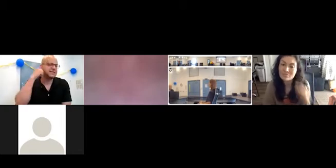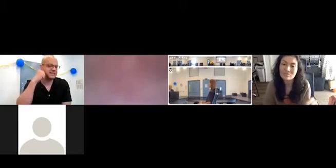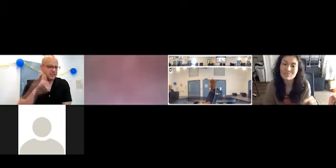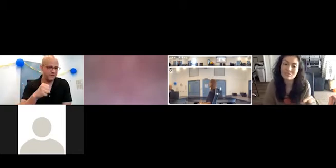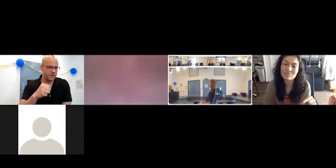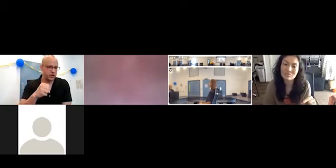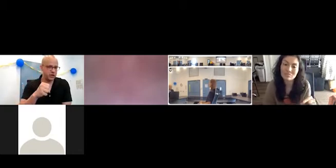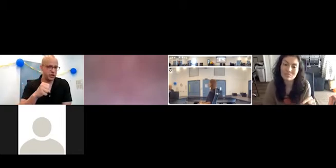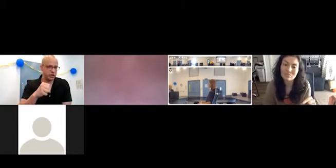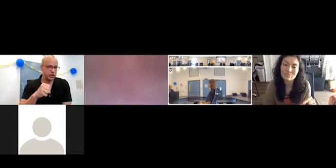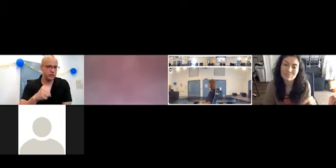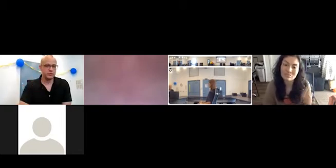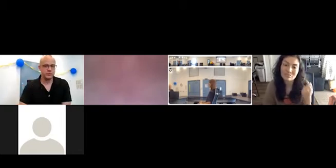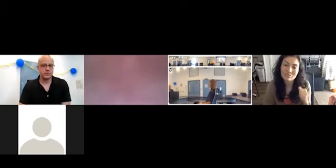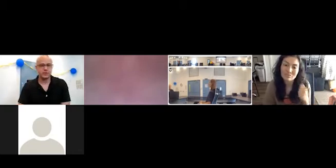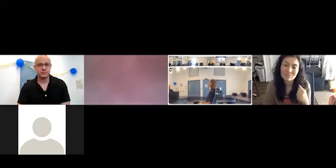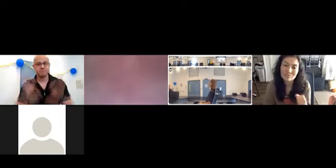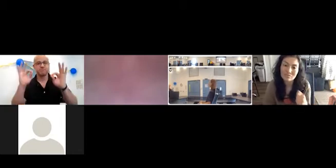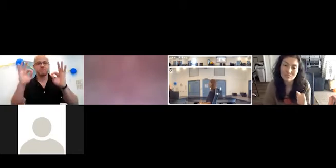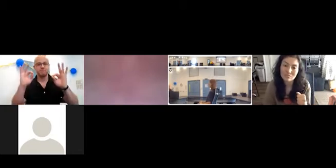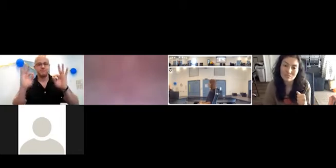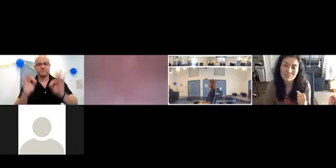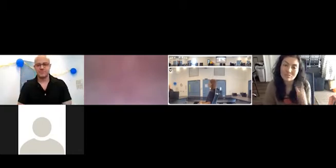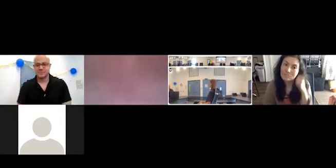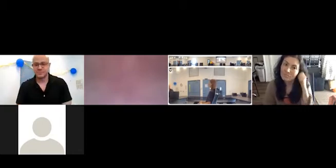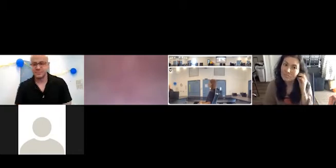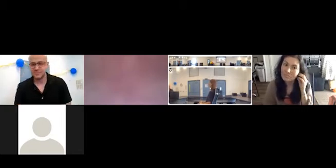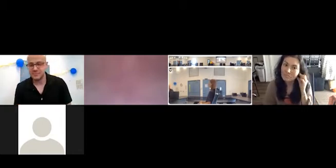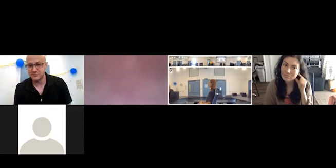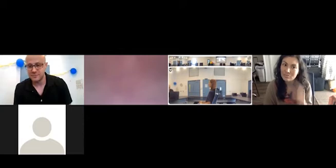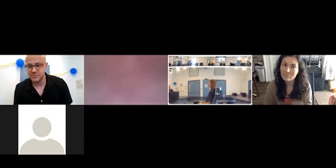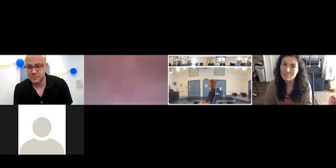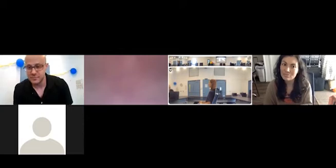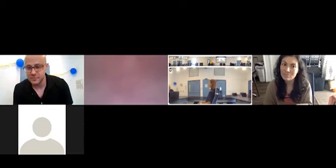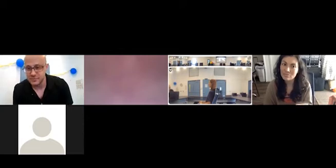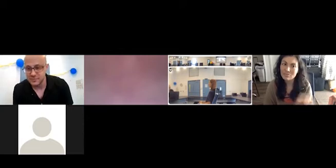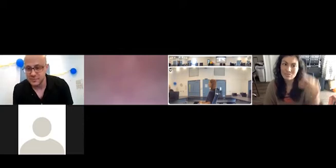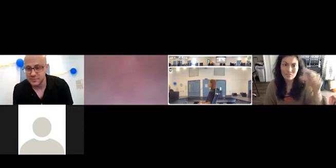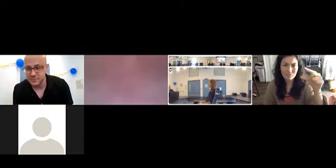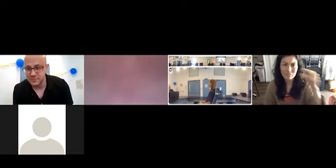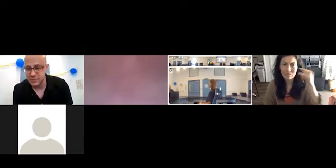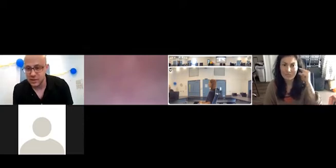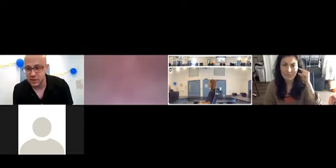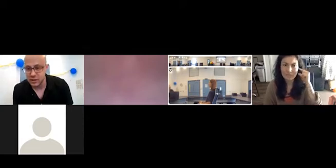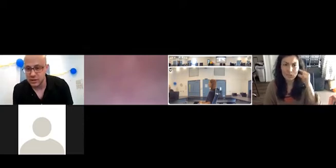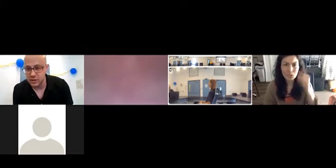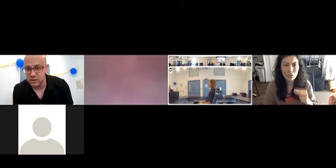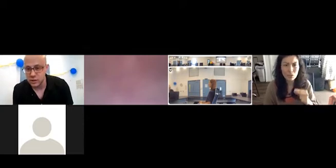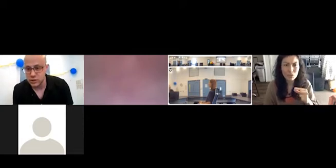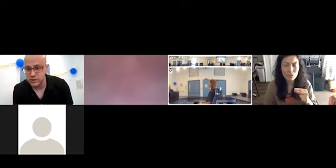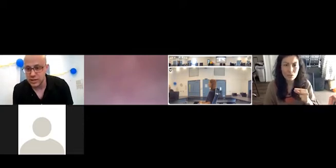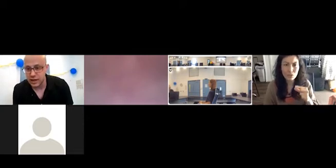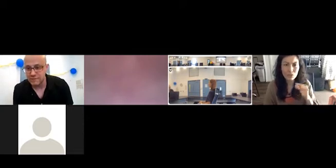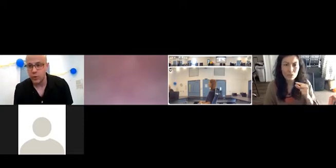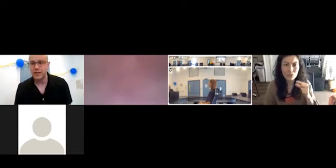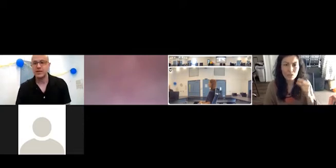is gold, silver. Yeah, okay, good question.